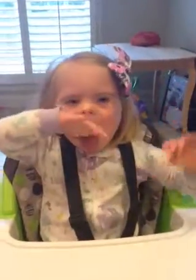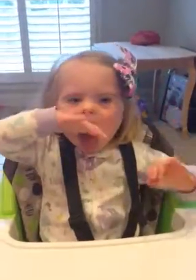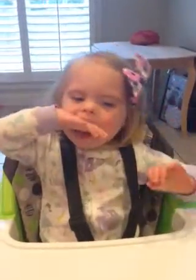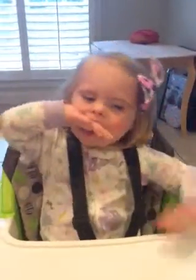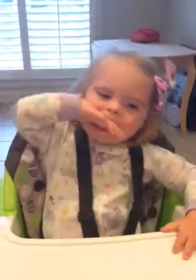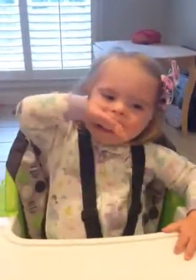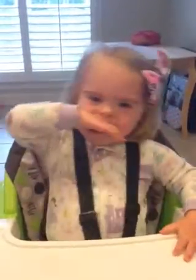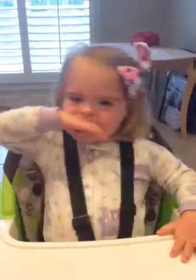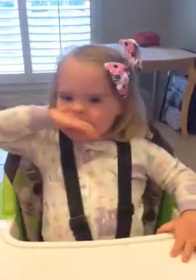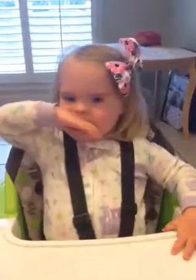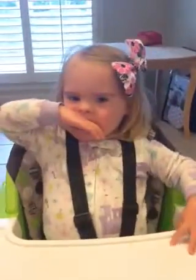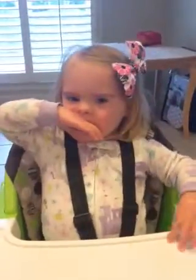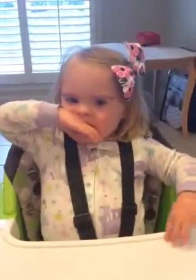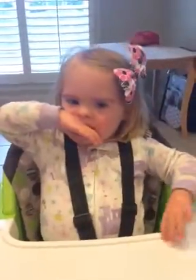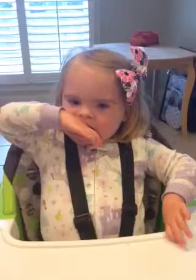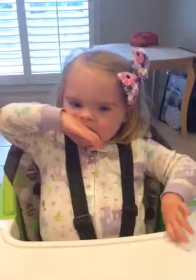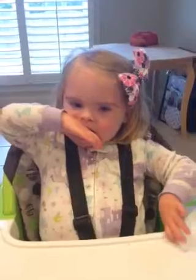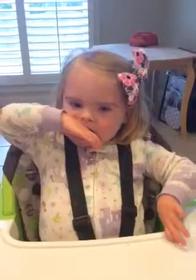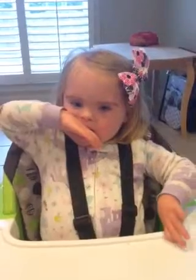know boat. Can you say boat?